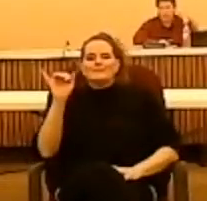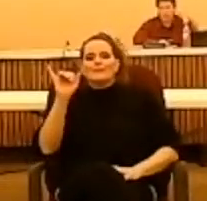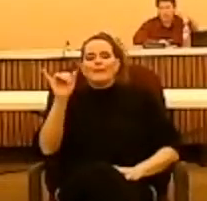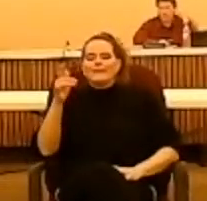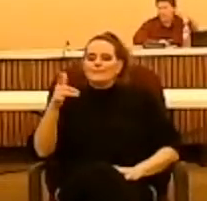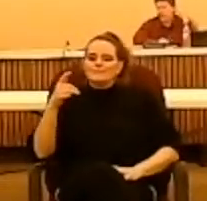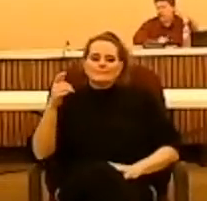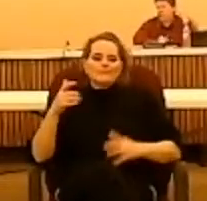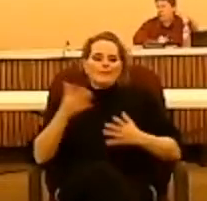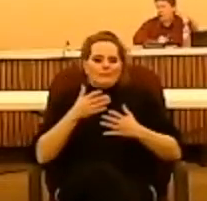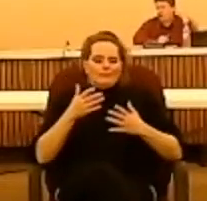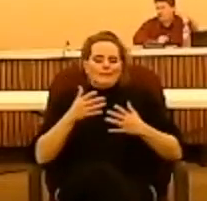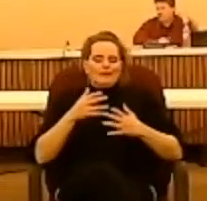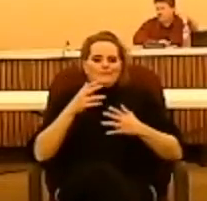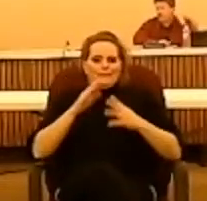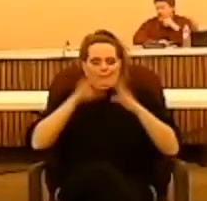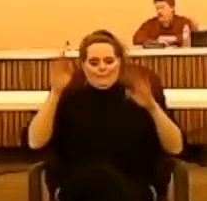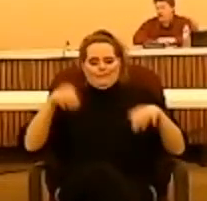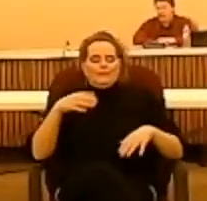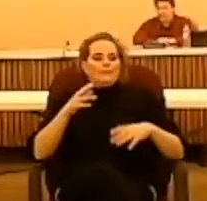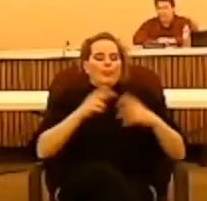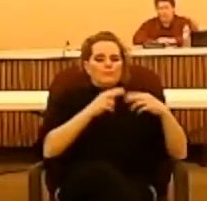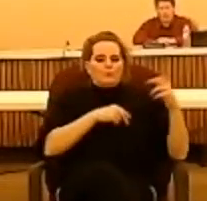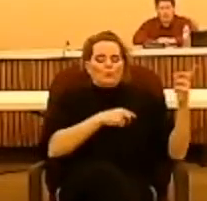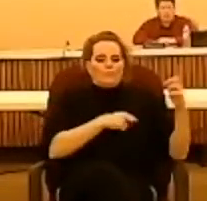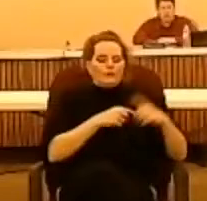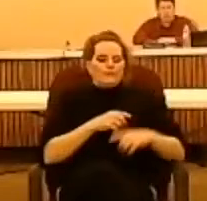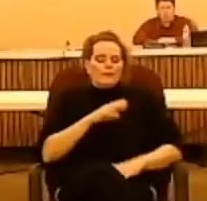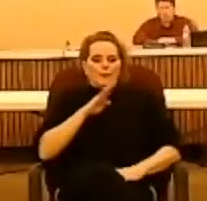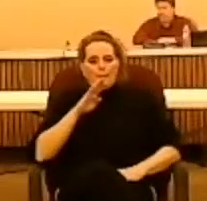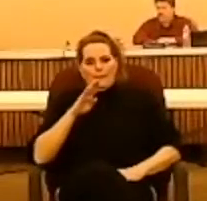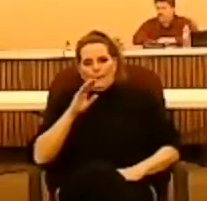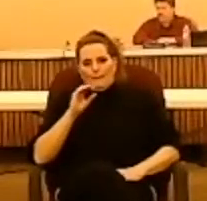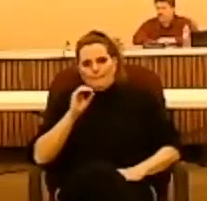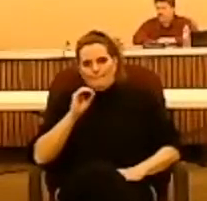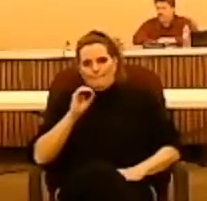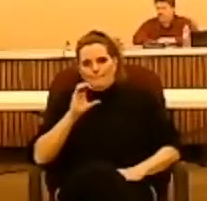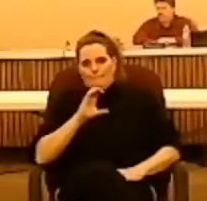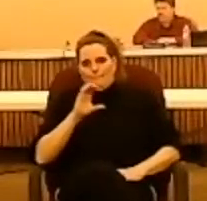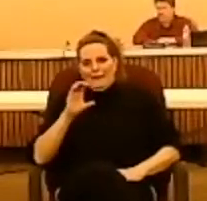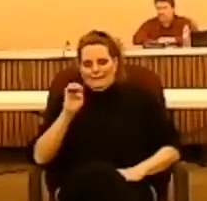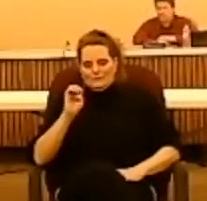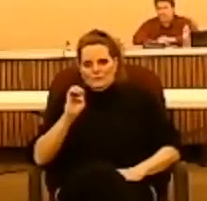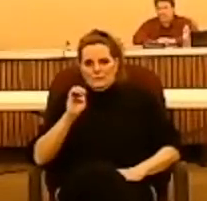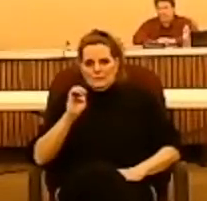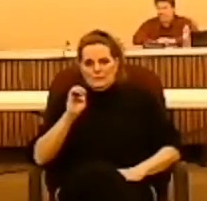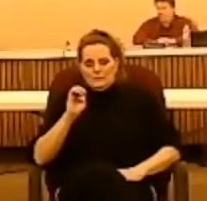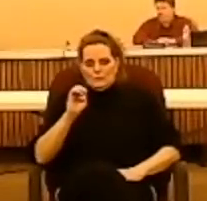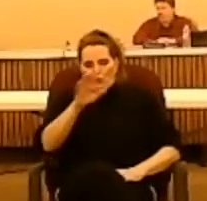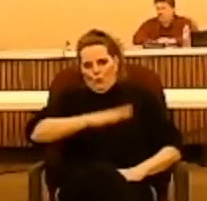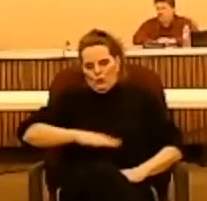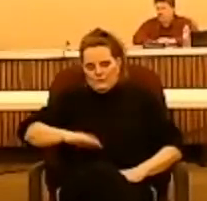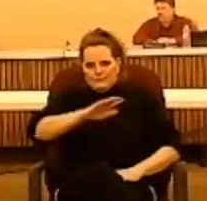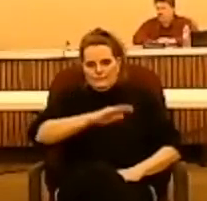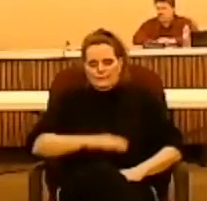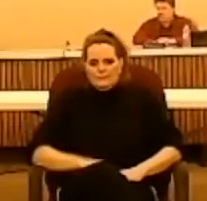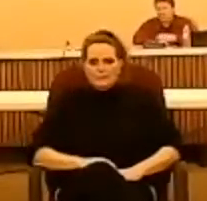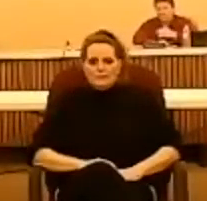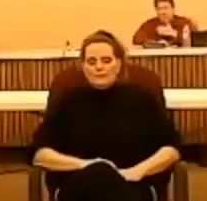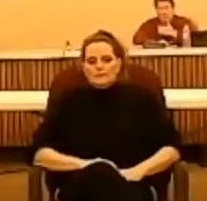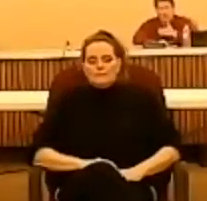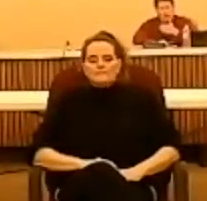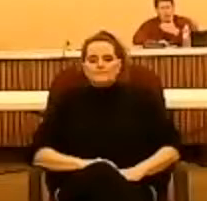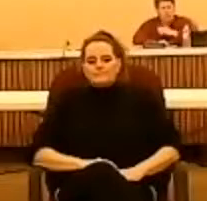bocce court, only it'll have walls. But it's basically pre-engineered trusses on pole bar